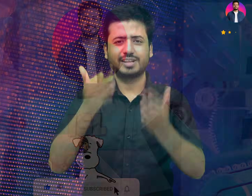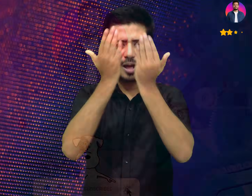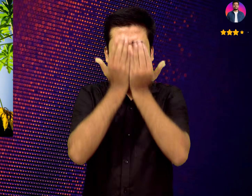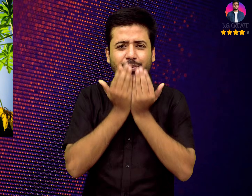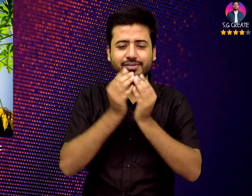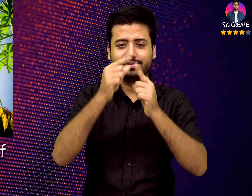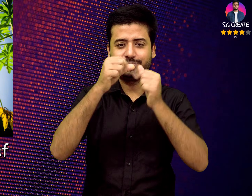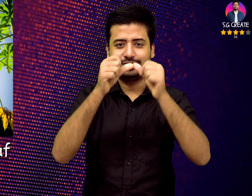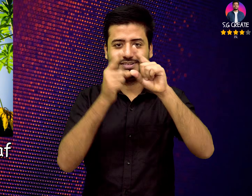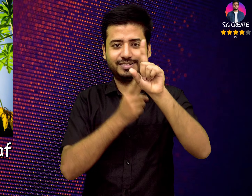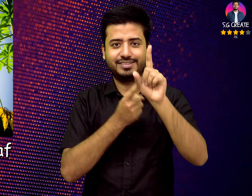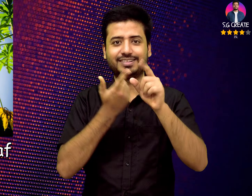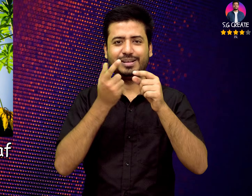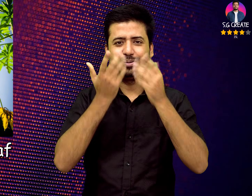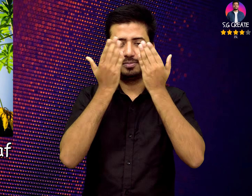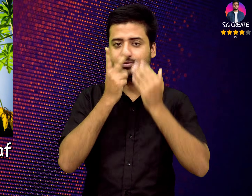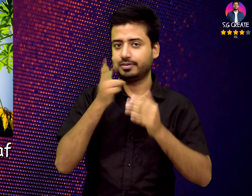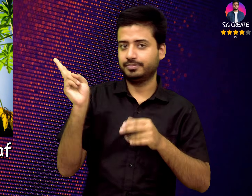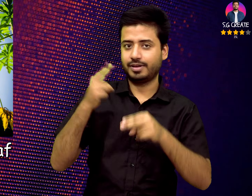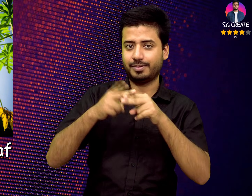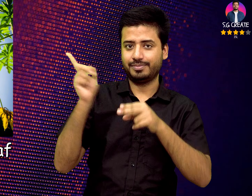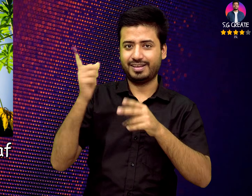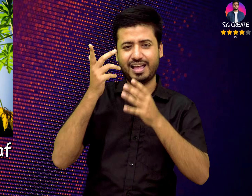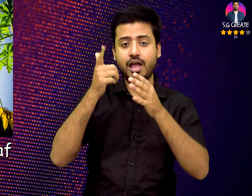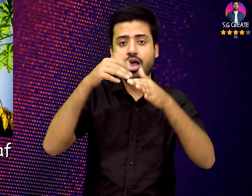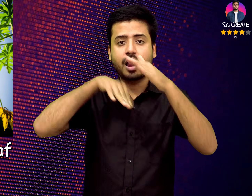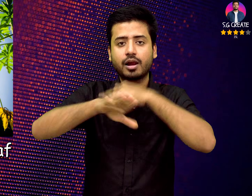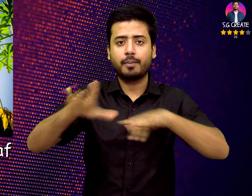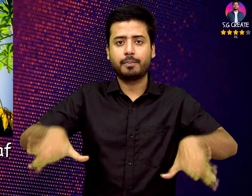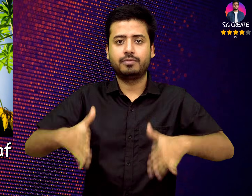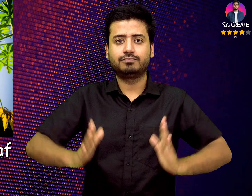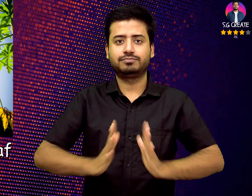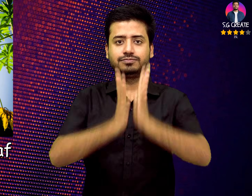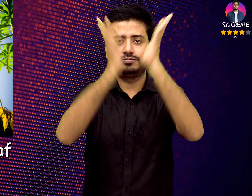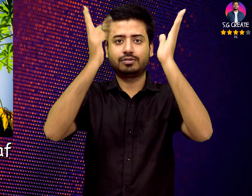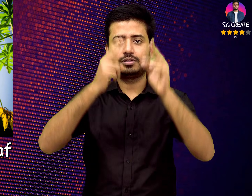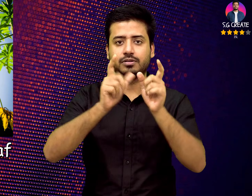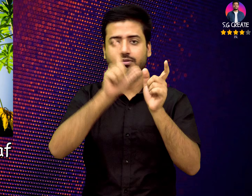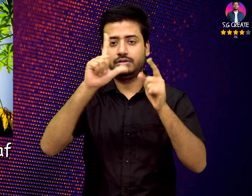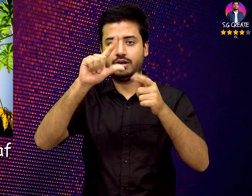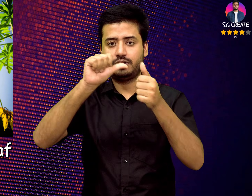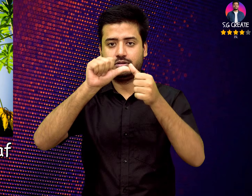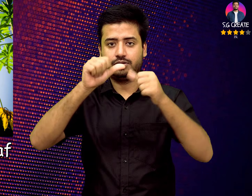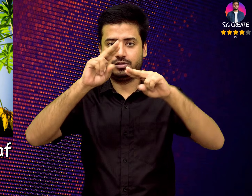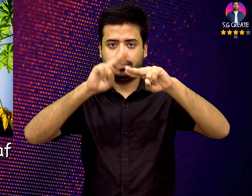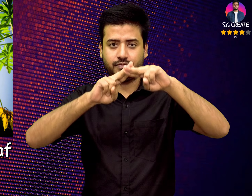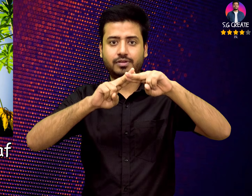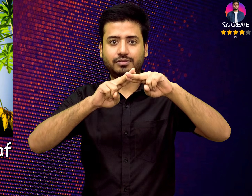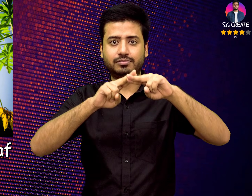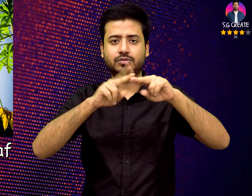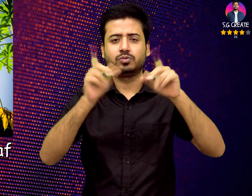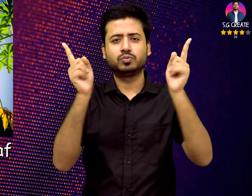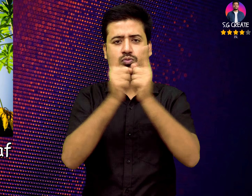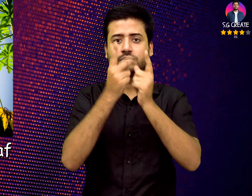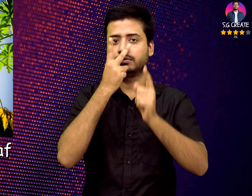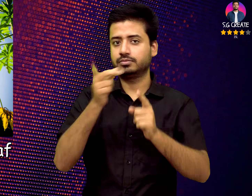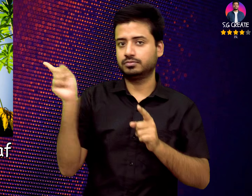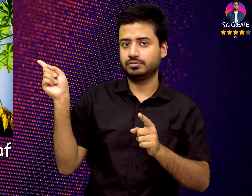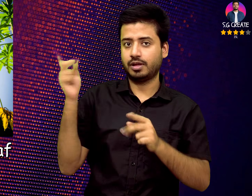While the papaya fruit is globally celebrated for its dietary and cosmetic benefits, the lush, green leaves of the carica papaya